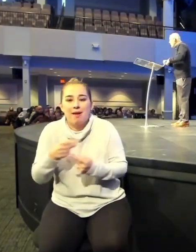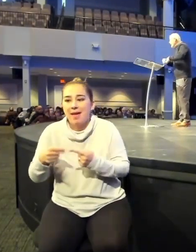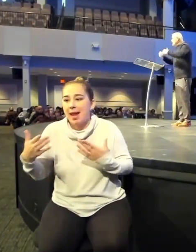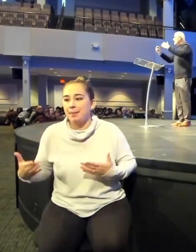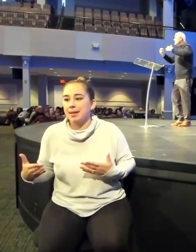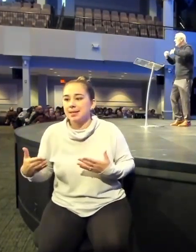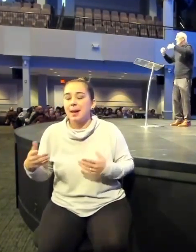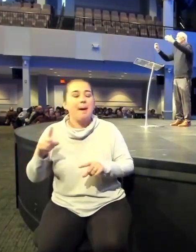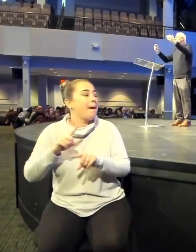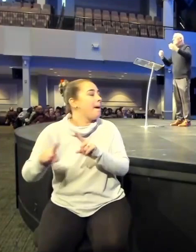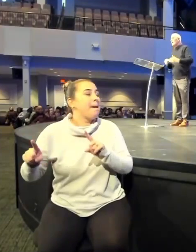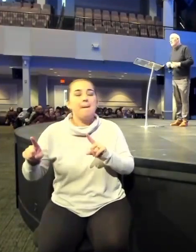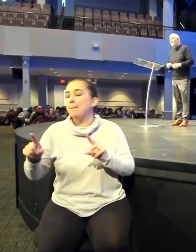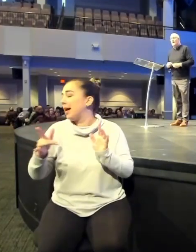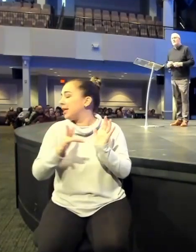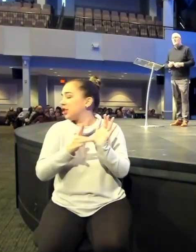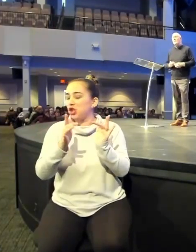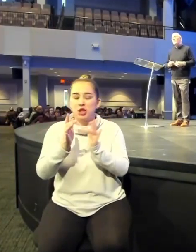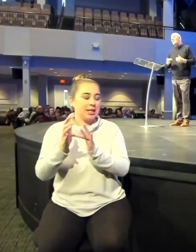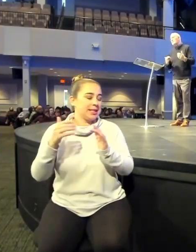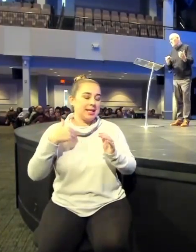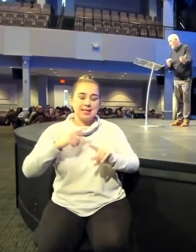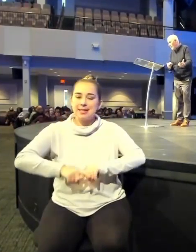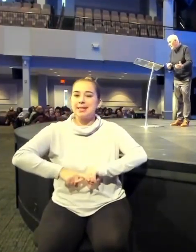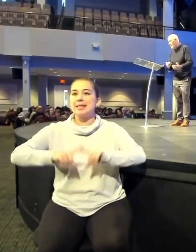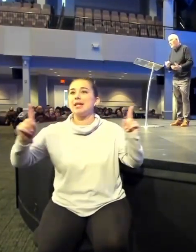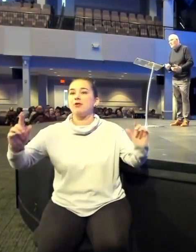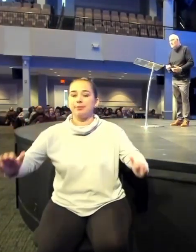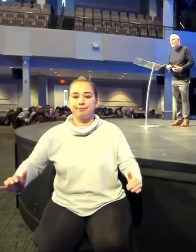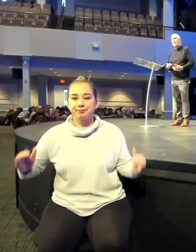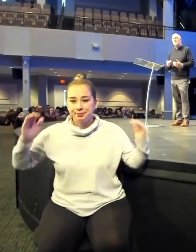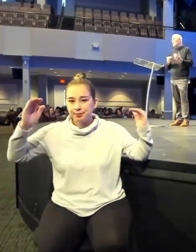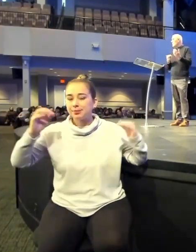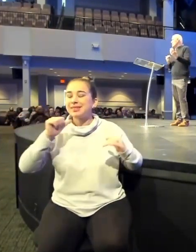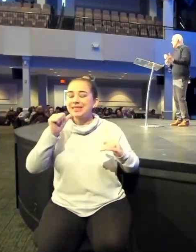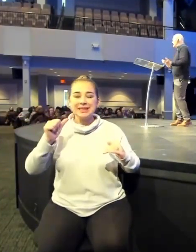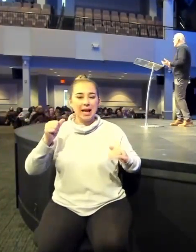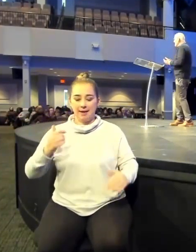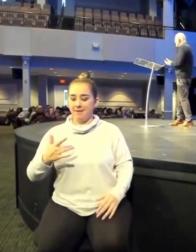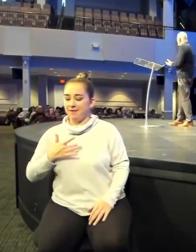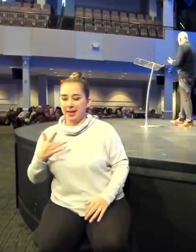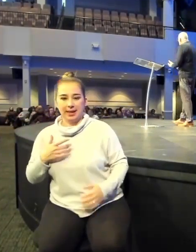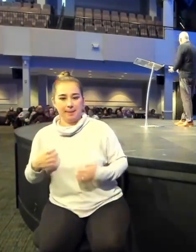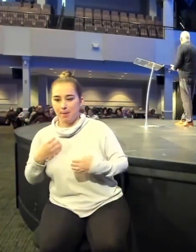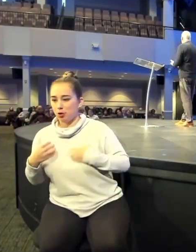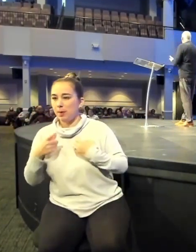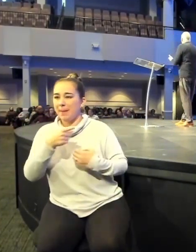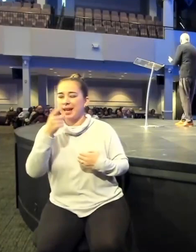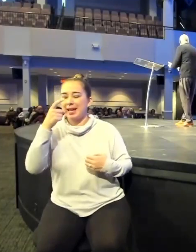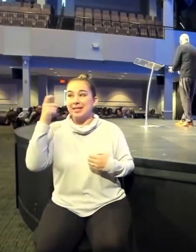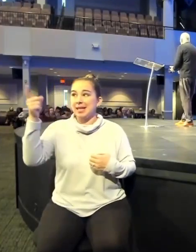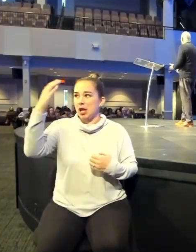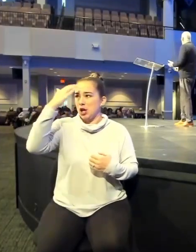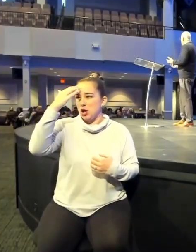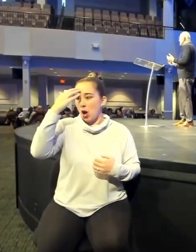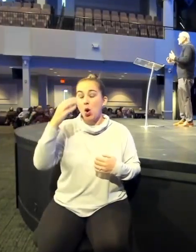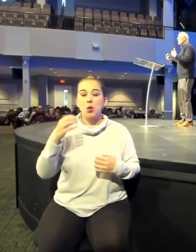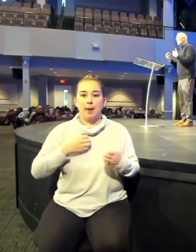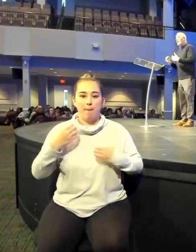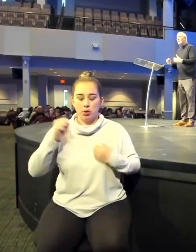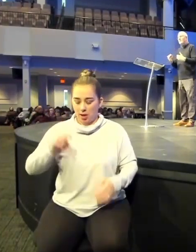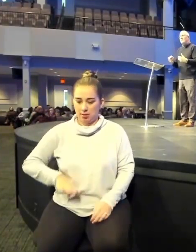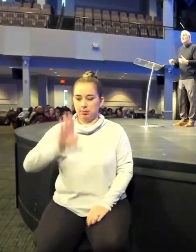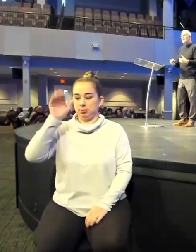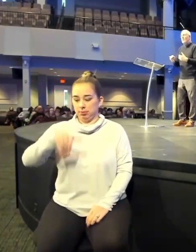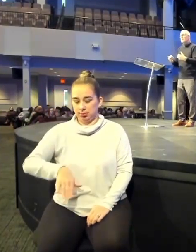Jesus raises the level of love to something that goes beyond emotion because he understands the fickle nature of emotion. And he says,